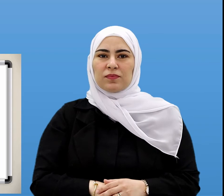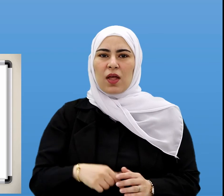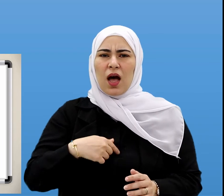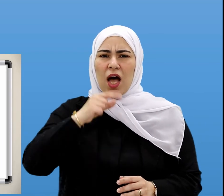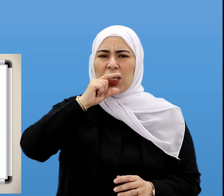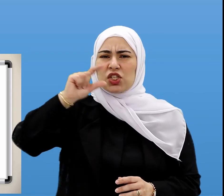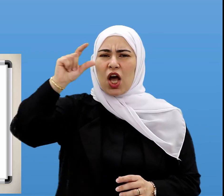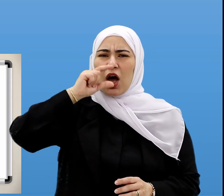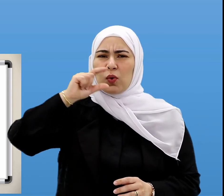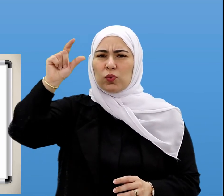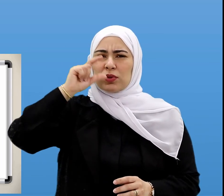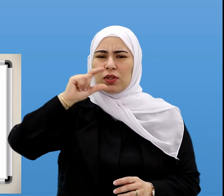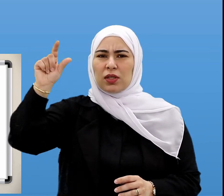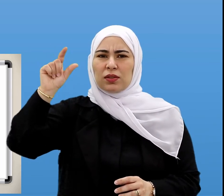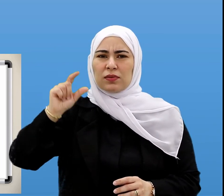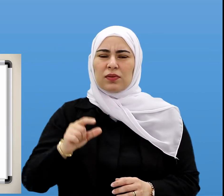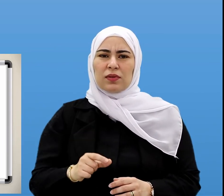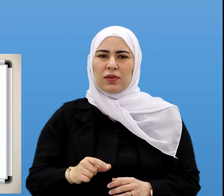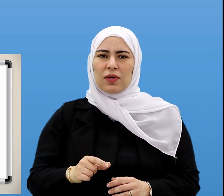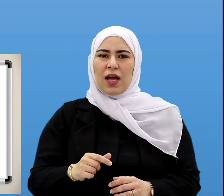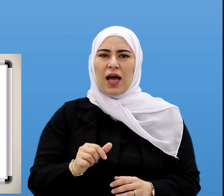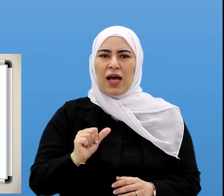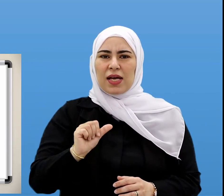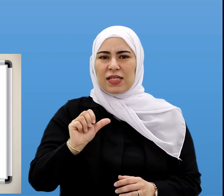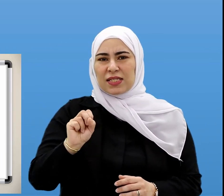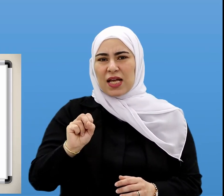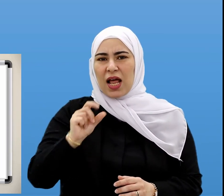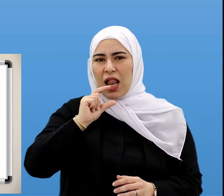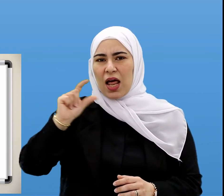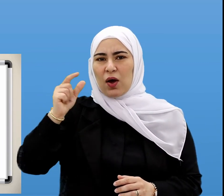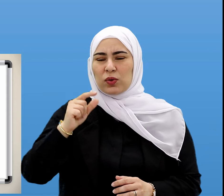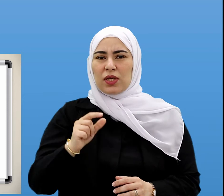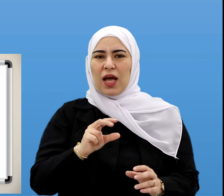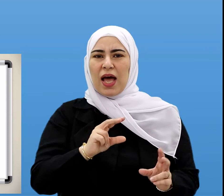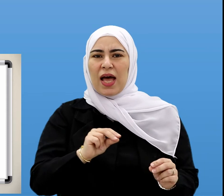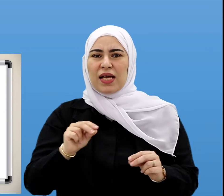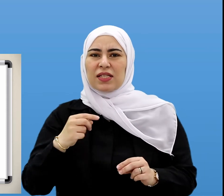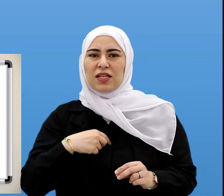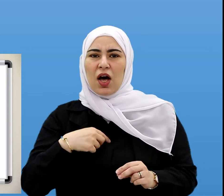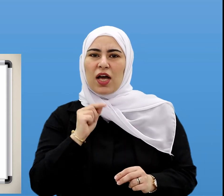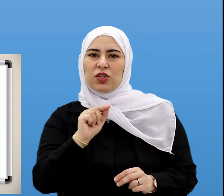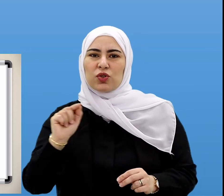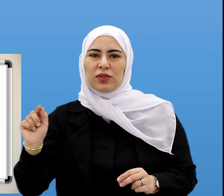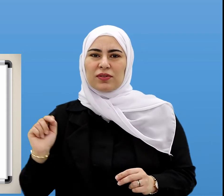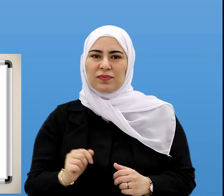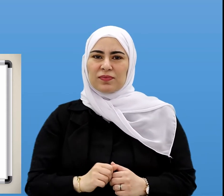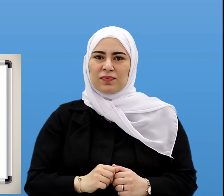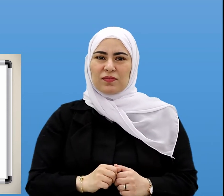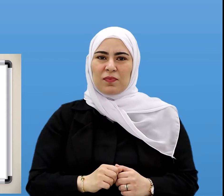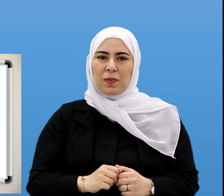I could or managed to, and eventually I could or managed to attract someone's attention. Before we go